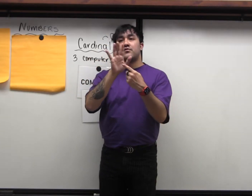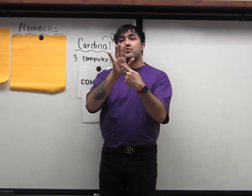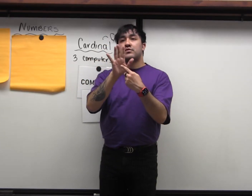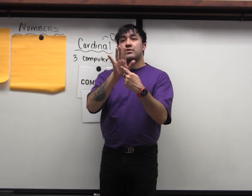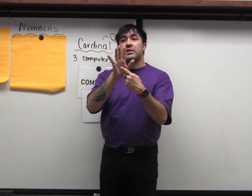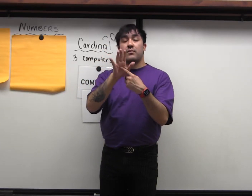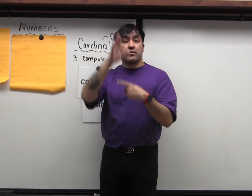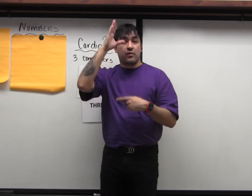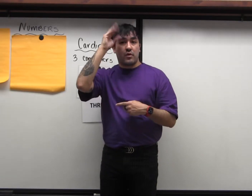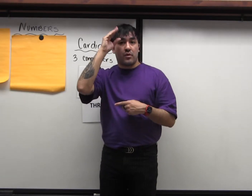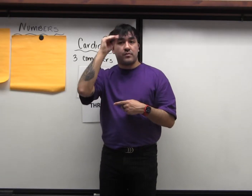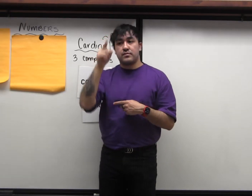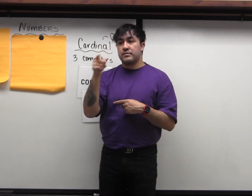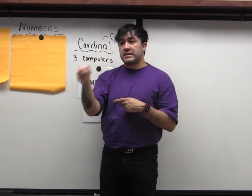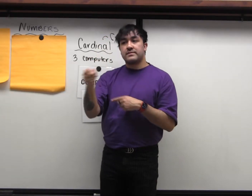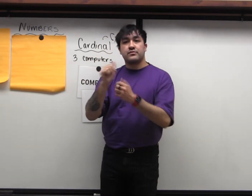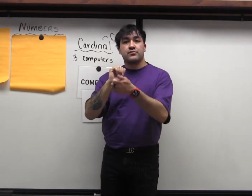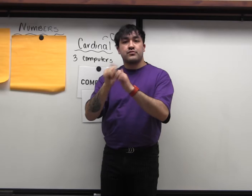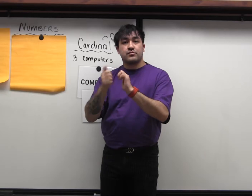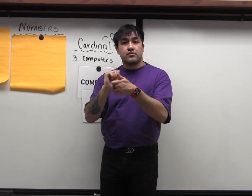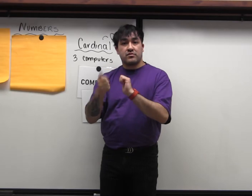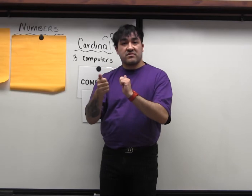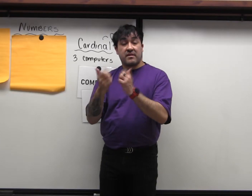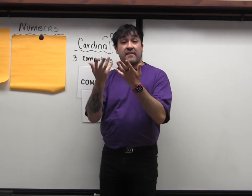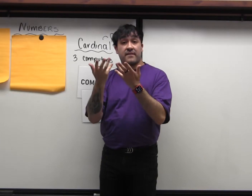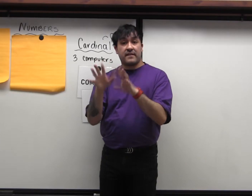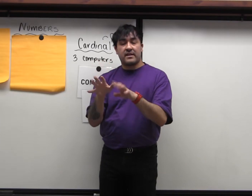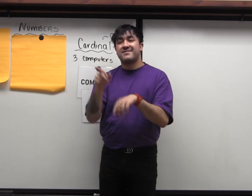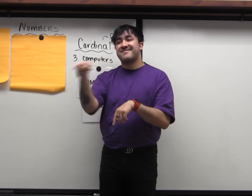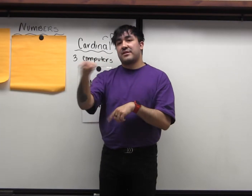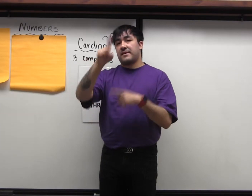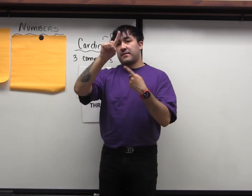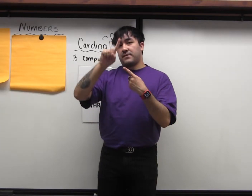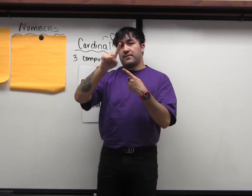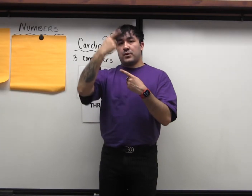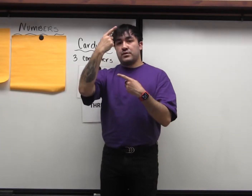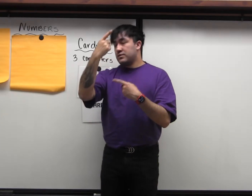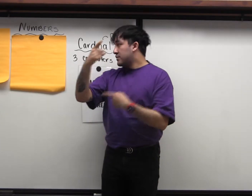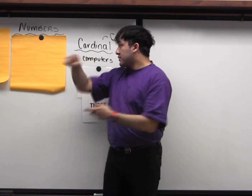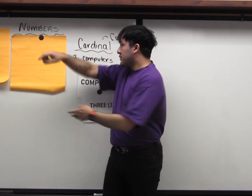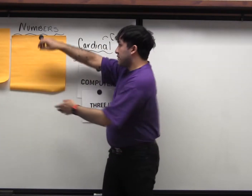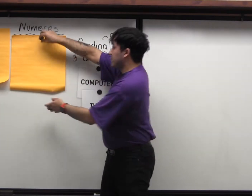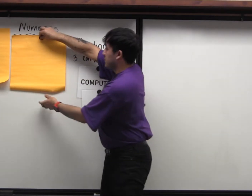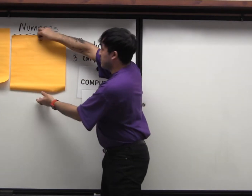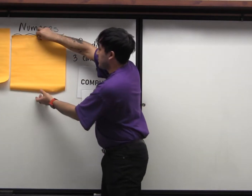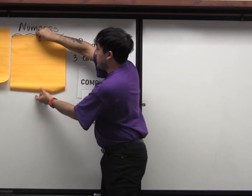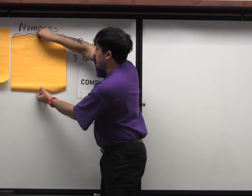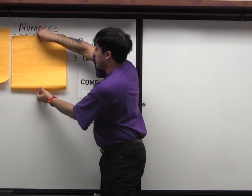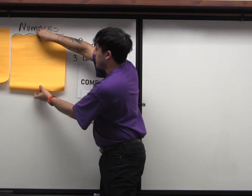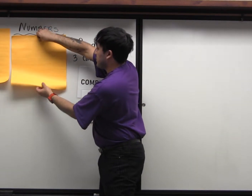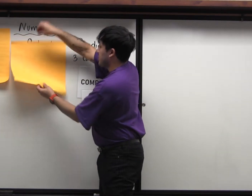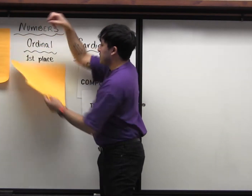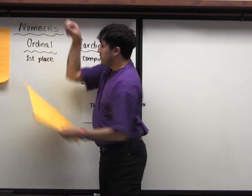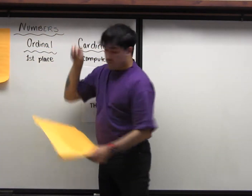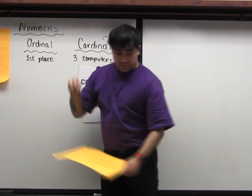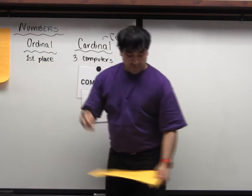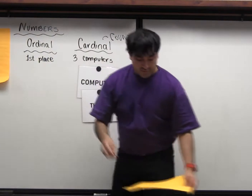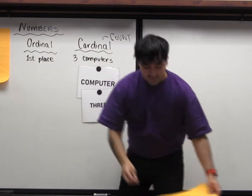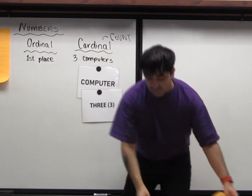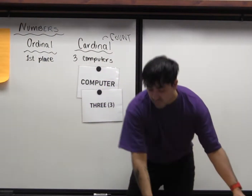numbers, and they tell you place or position. For example, the boy came in first place.